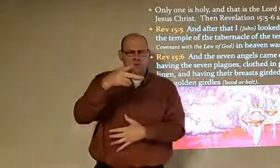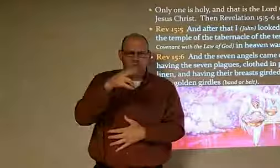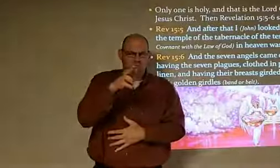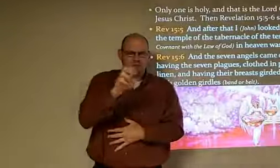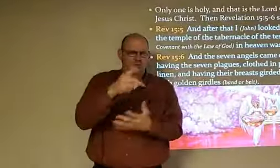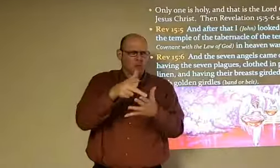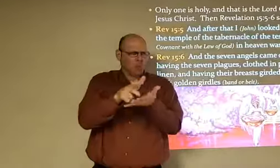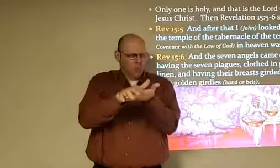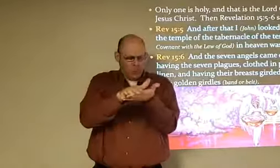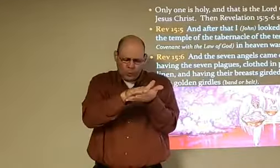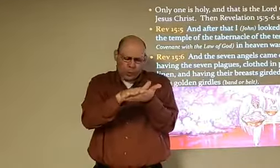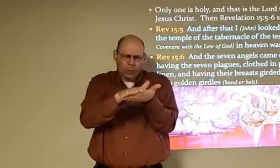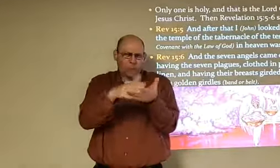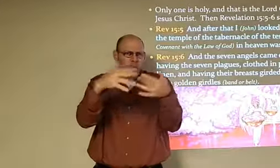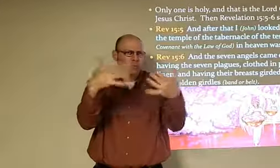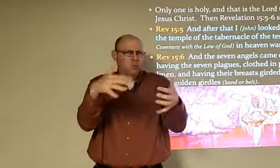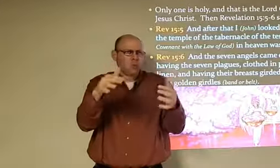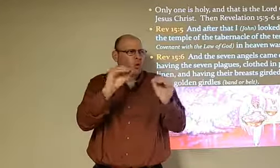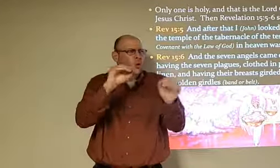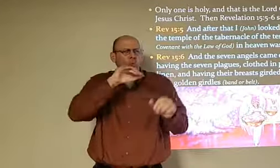the plagues inside.